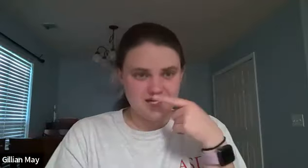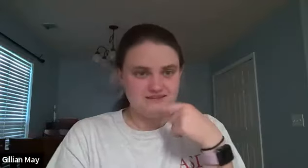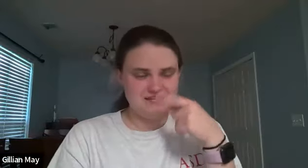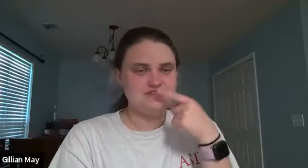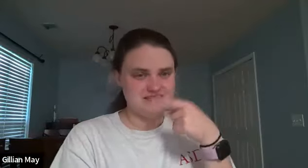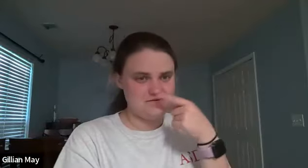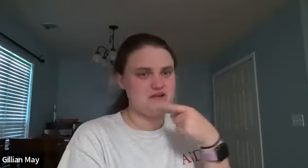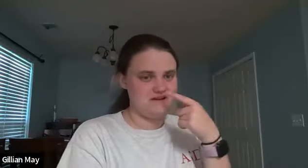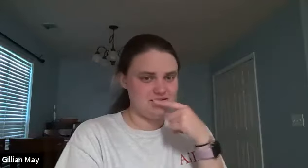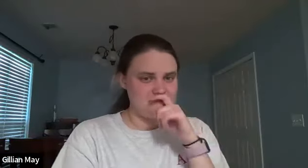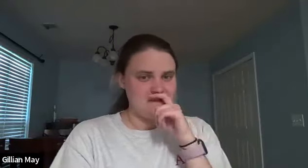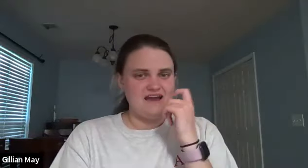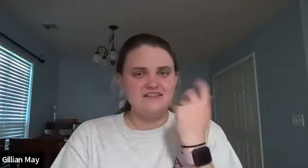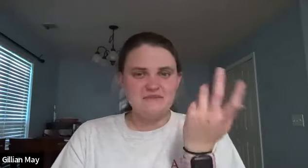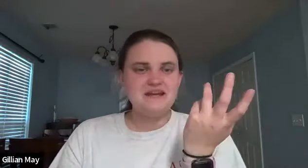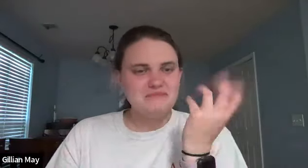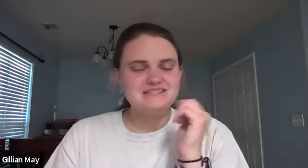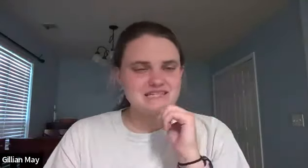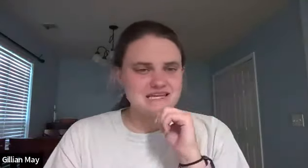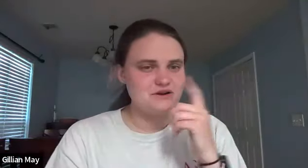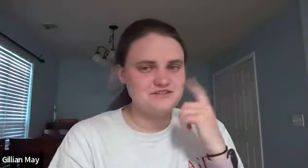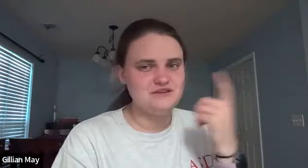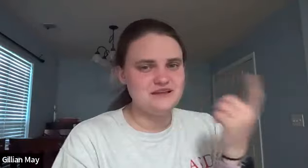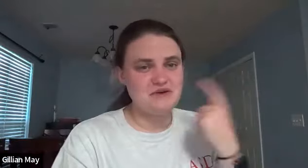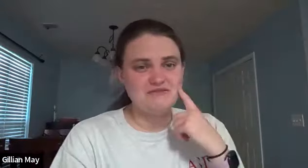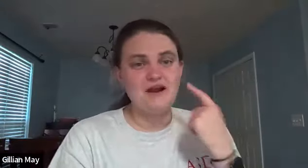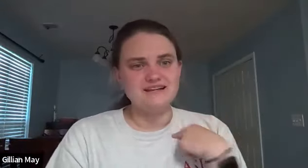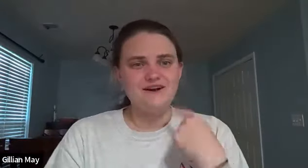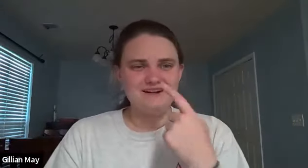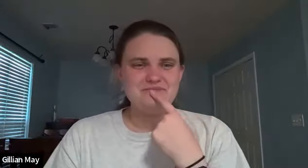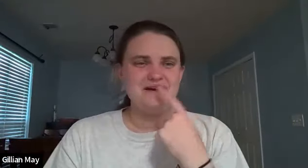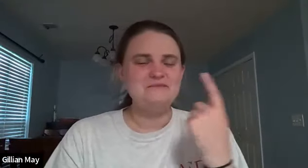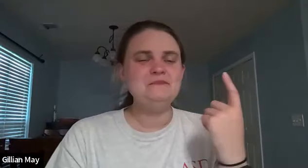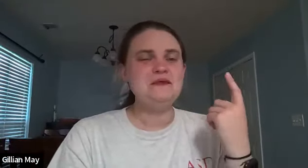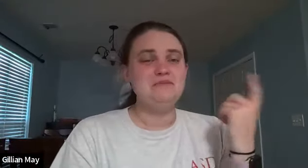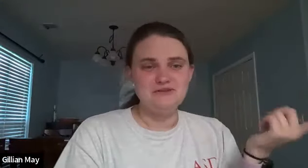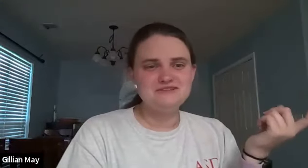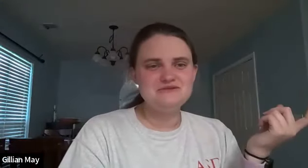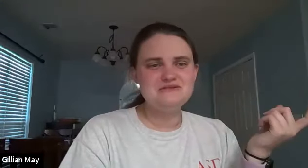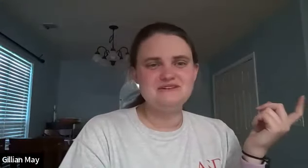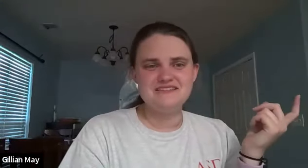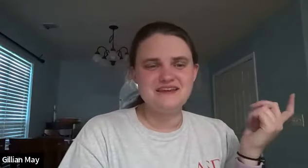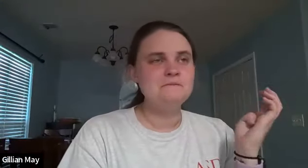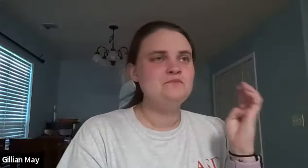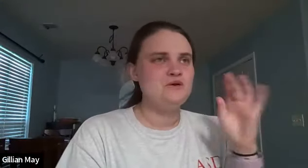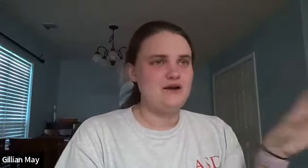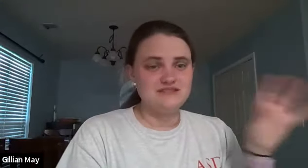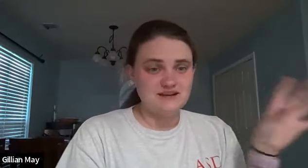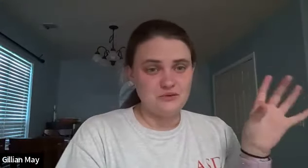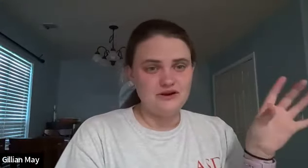hearing. They use the sign for hearing. I mean, it makes sense, but also like whenever I talk about public schools or anything outside of work,